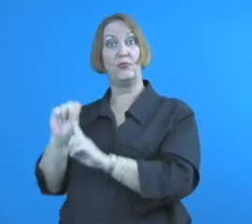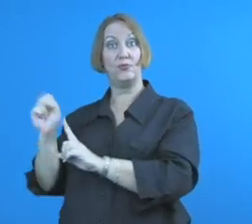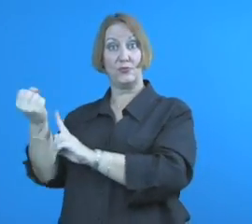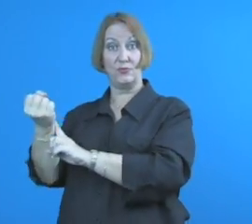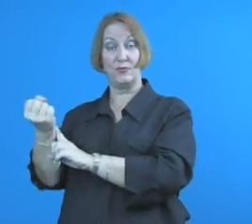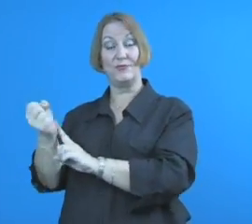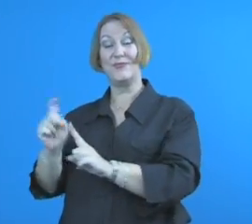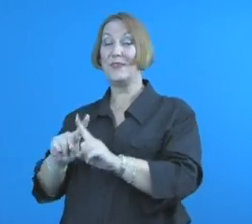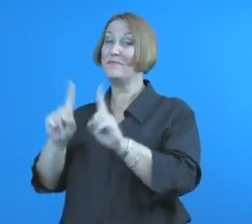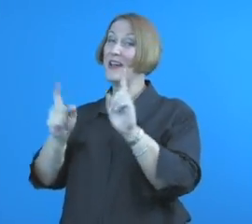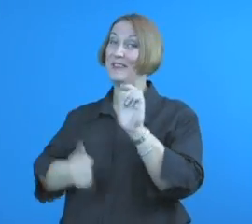quo.